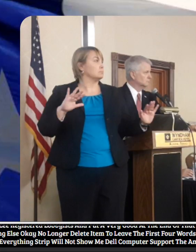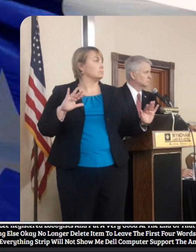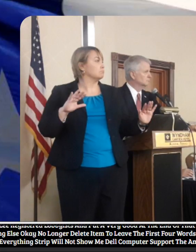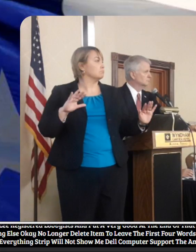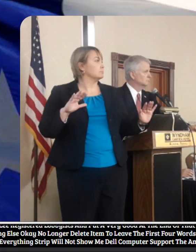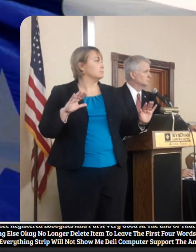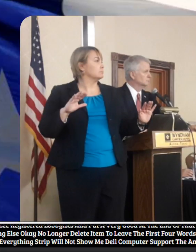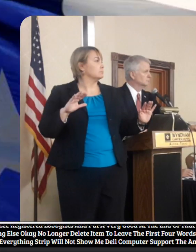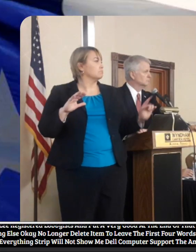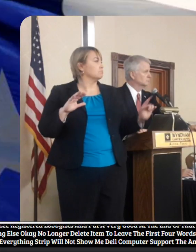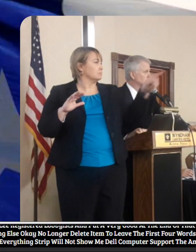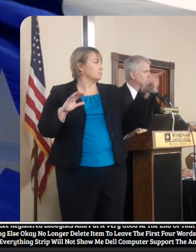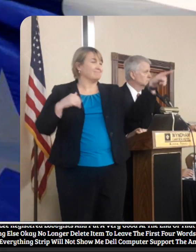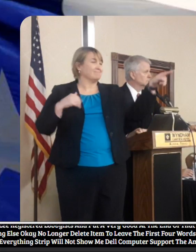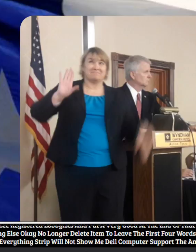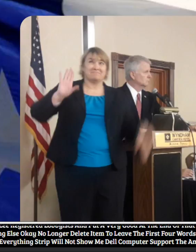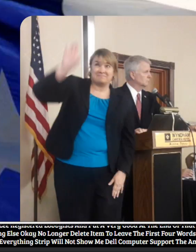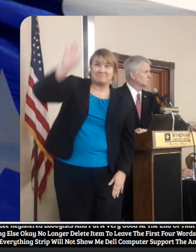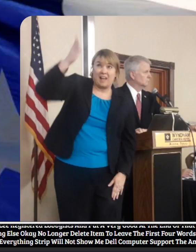we